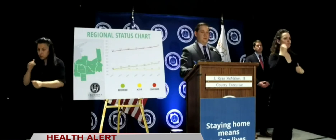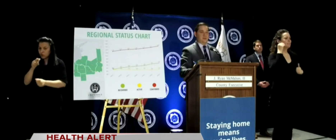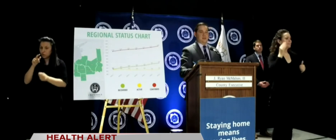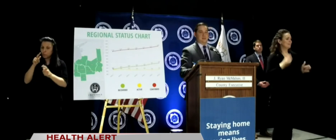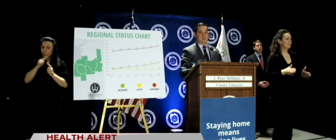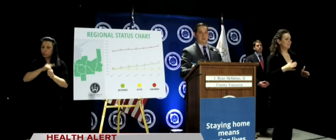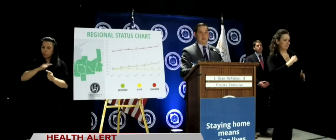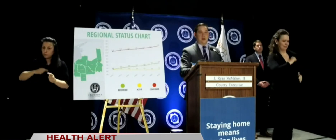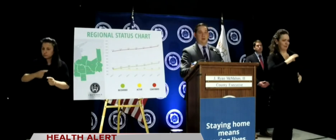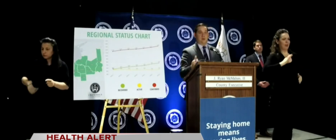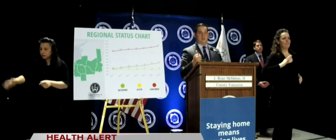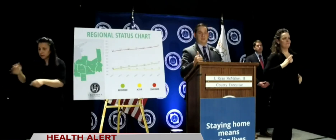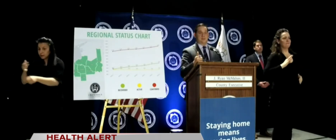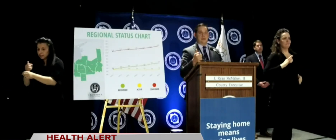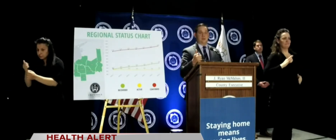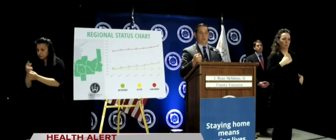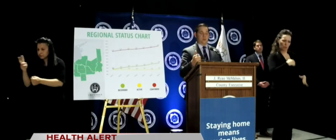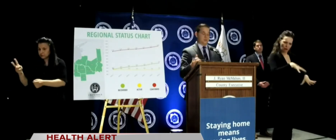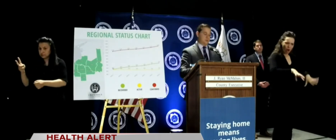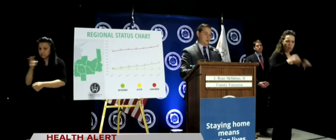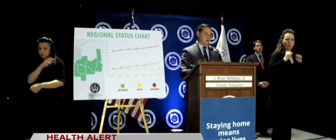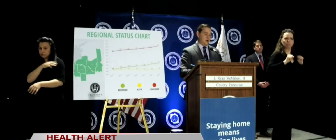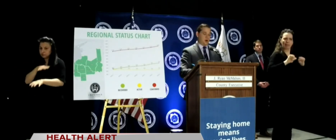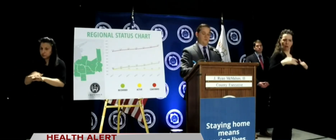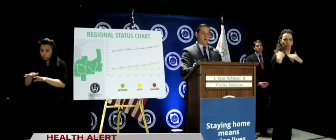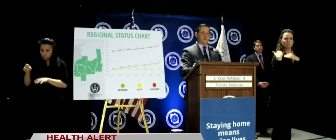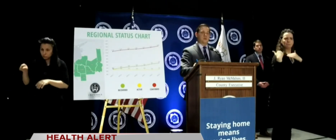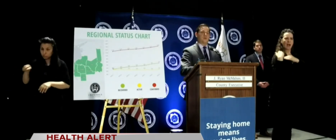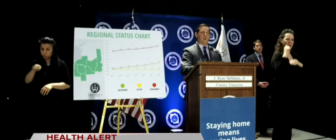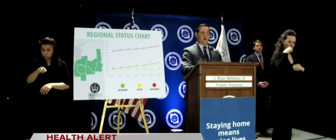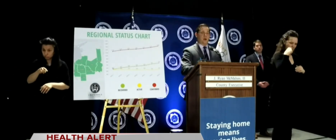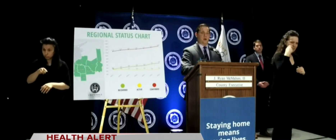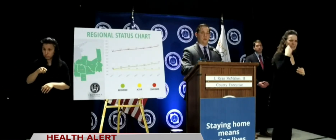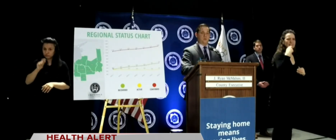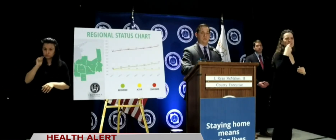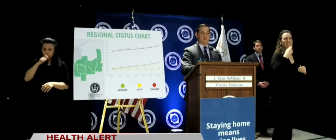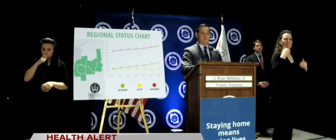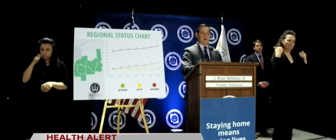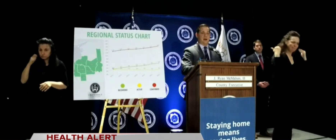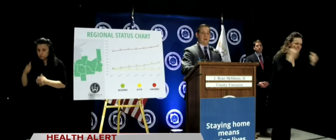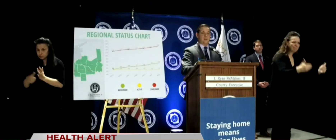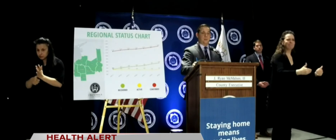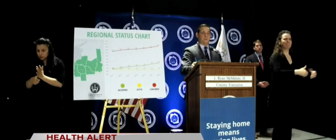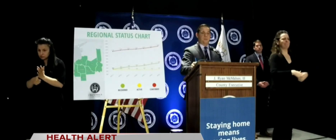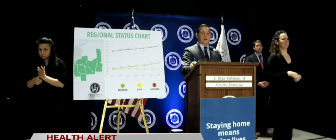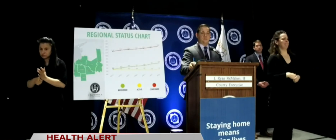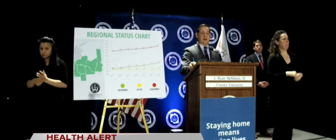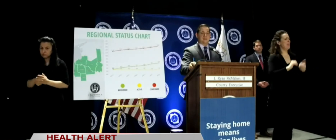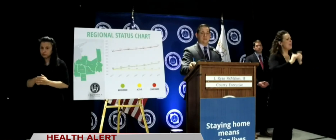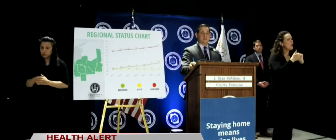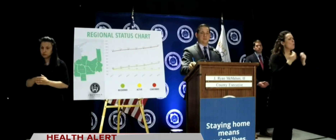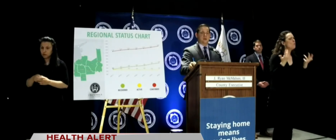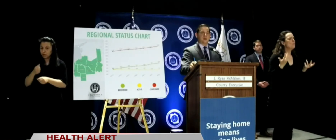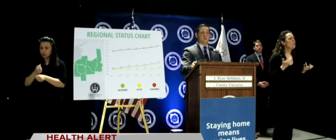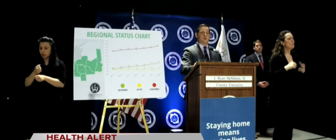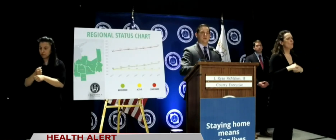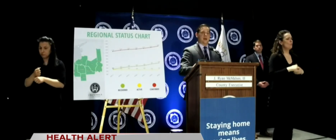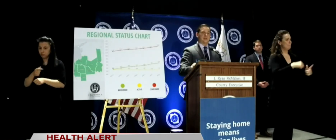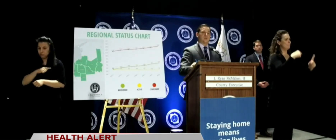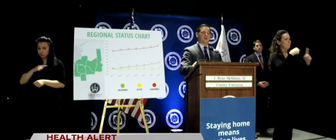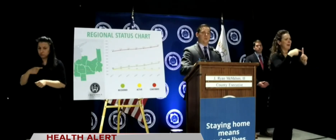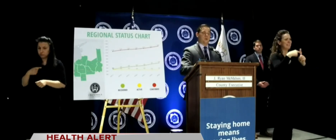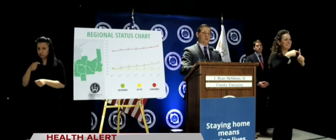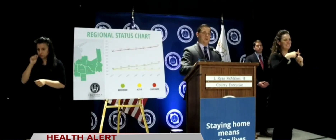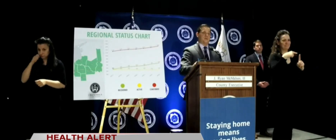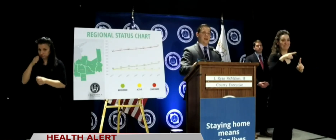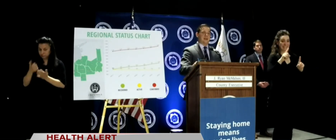we have done testing on residents and employees. Our focus of where was driven by past positives, because that's